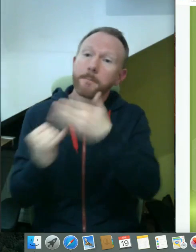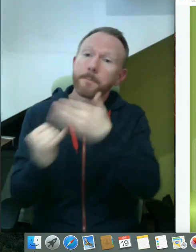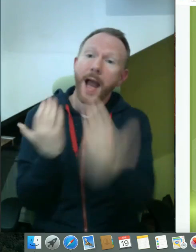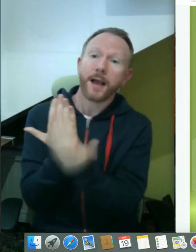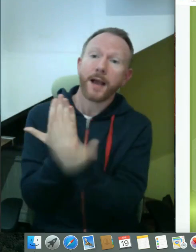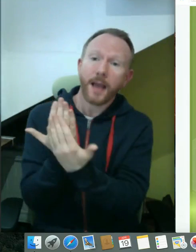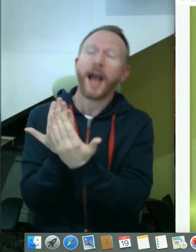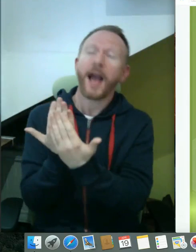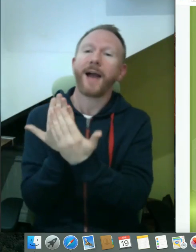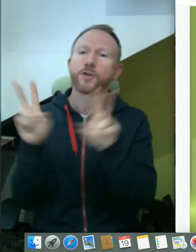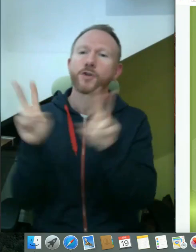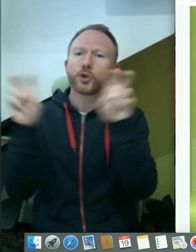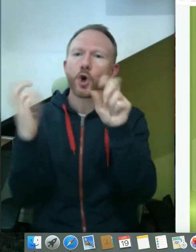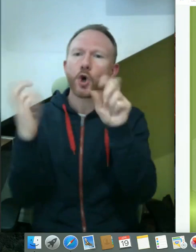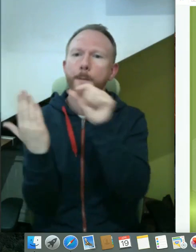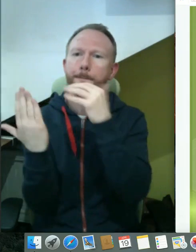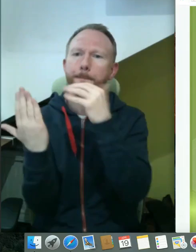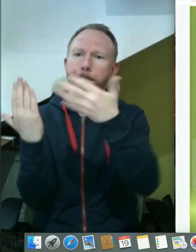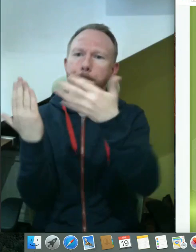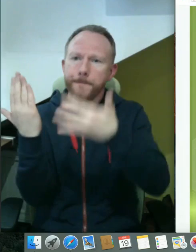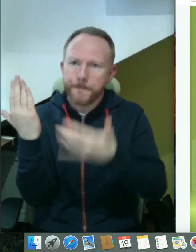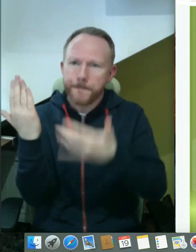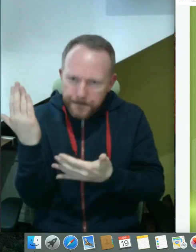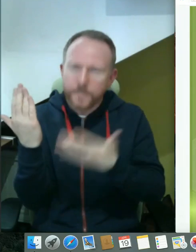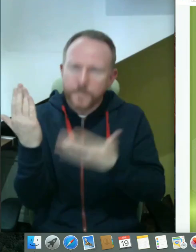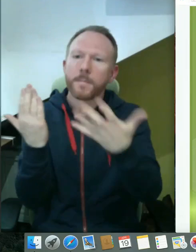references and some appendices.